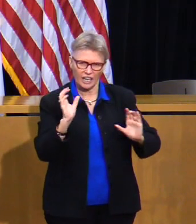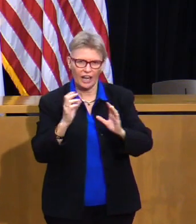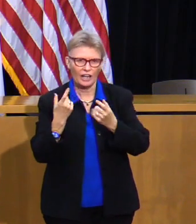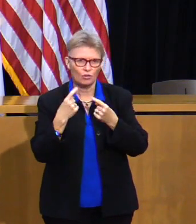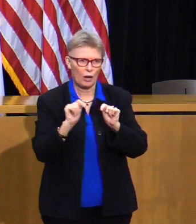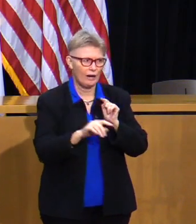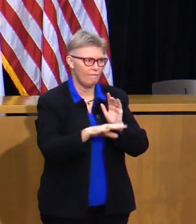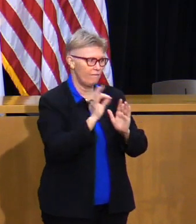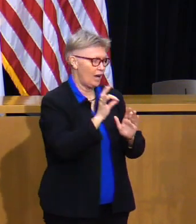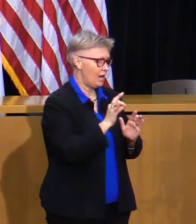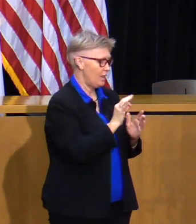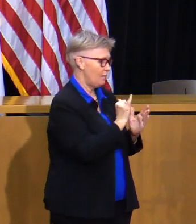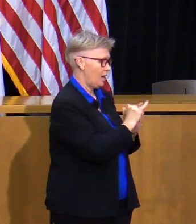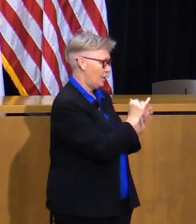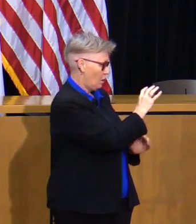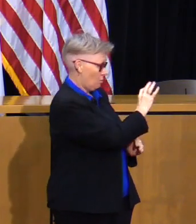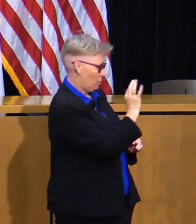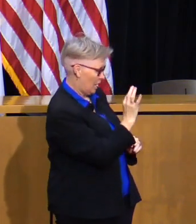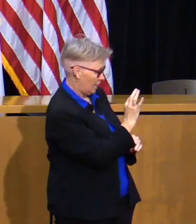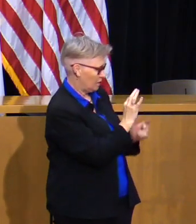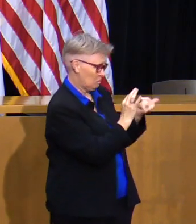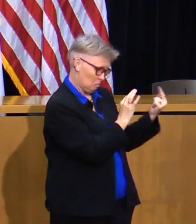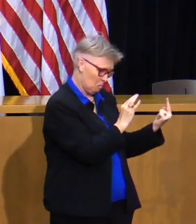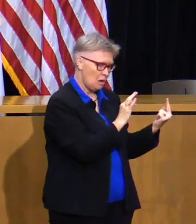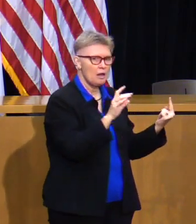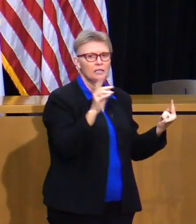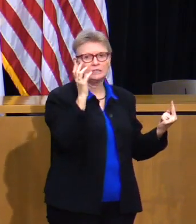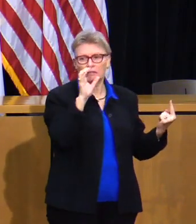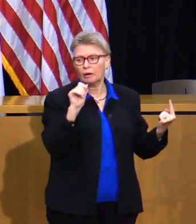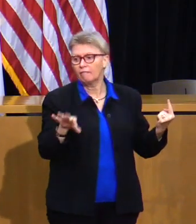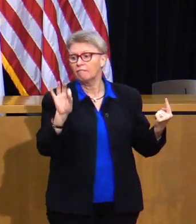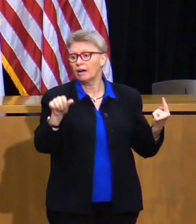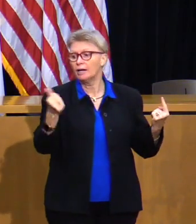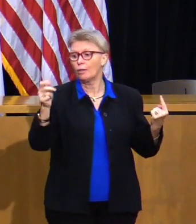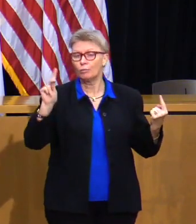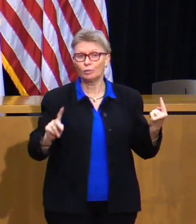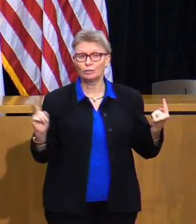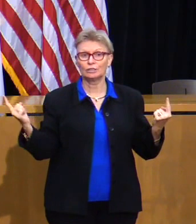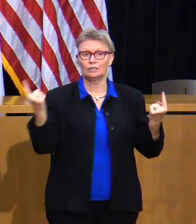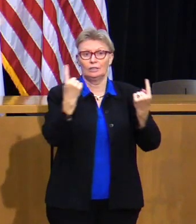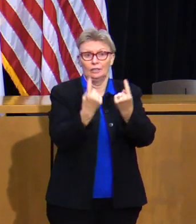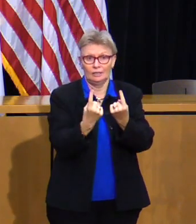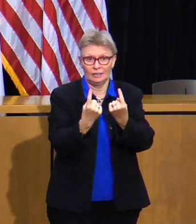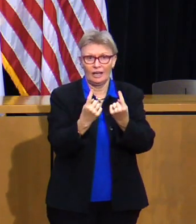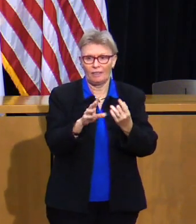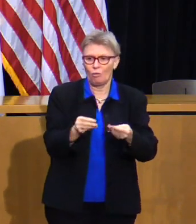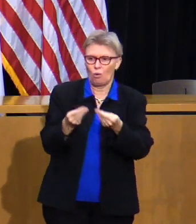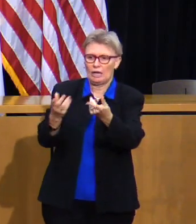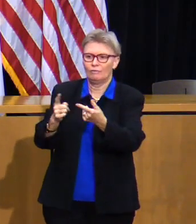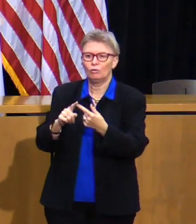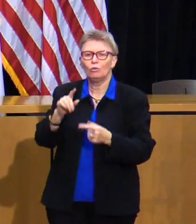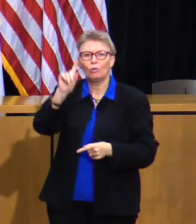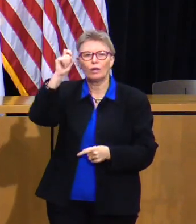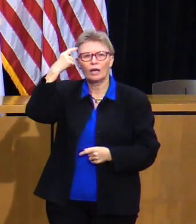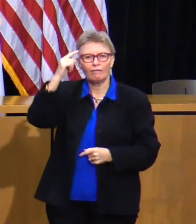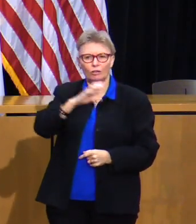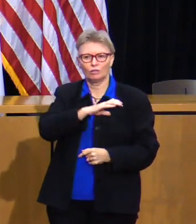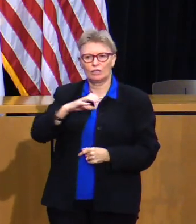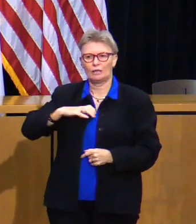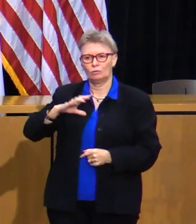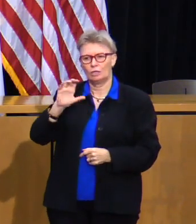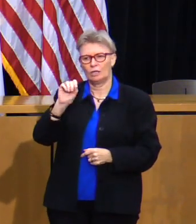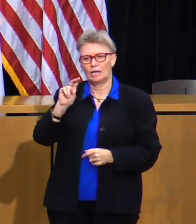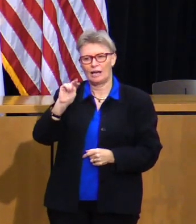the Governor's Council on a timely basis. And then it's going to be up to them to work with one